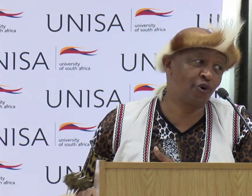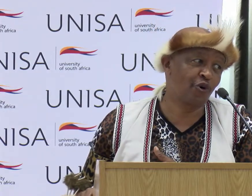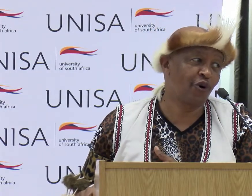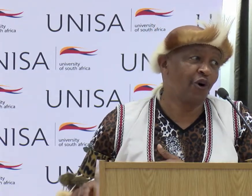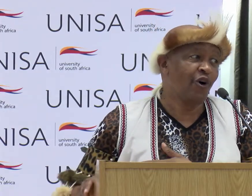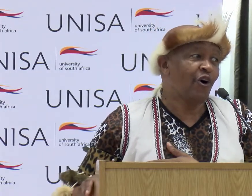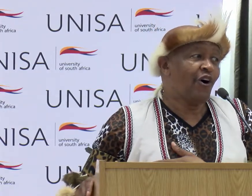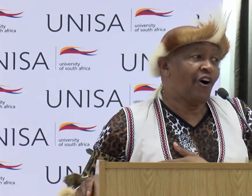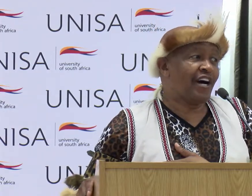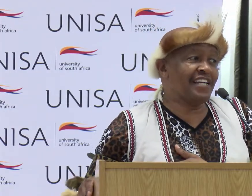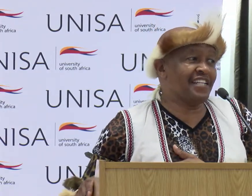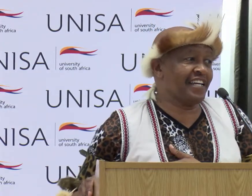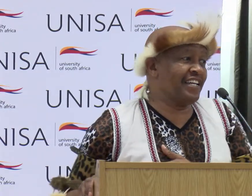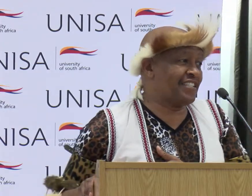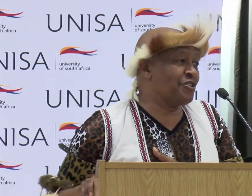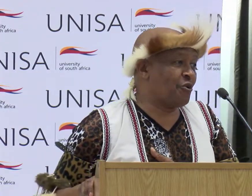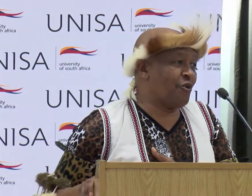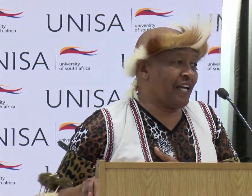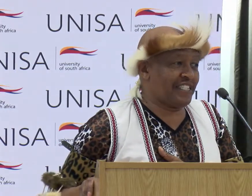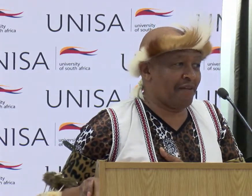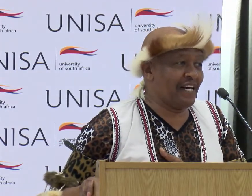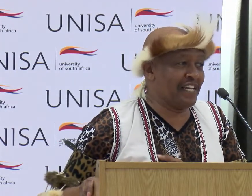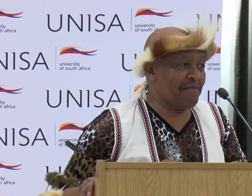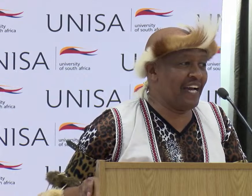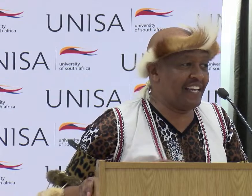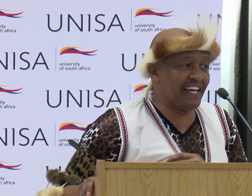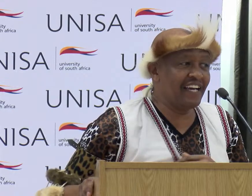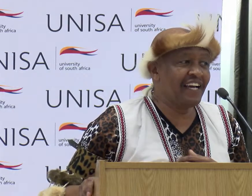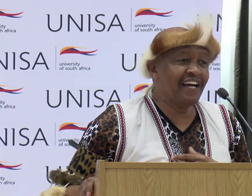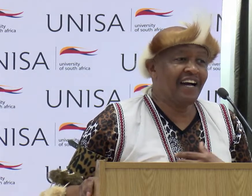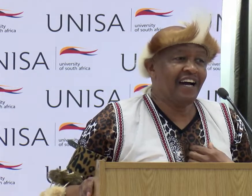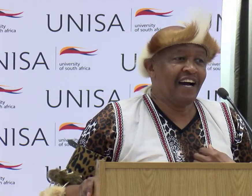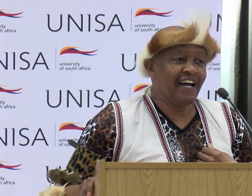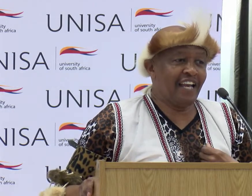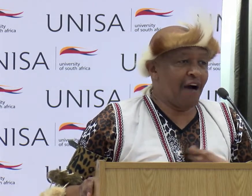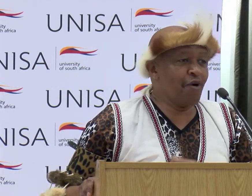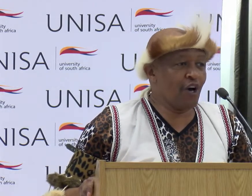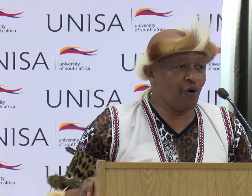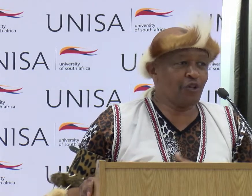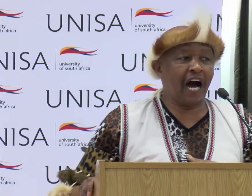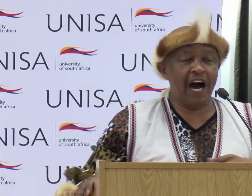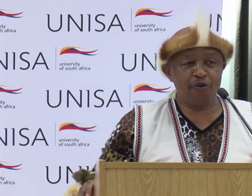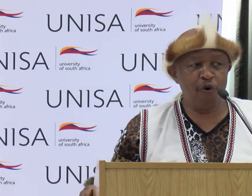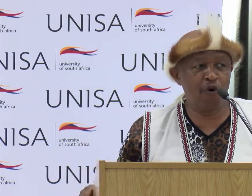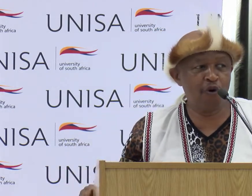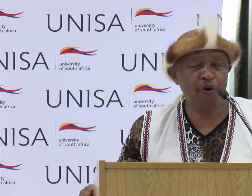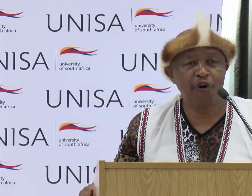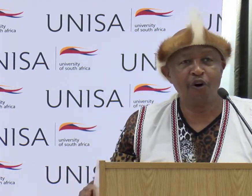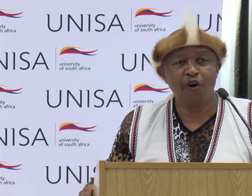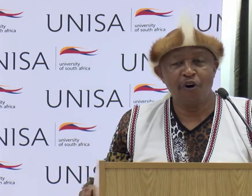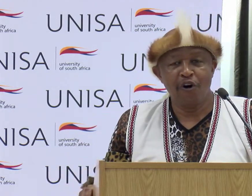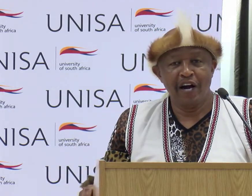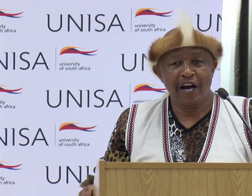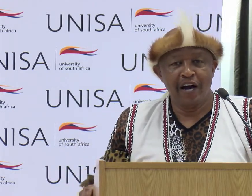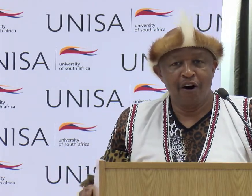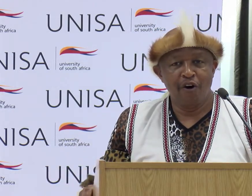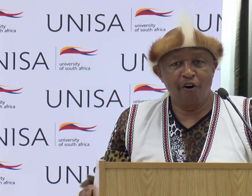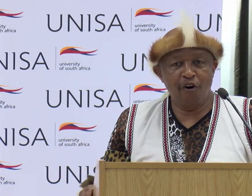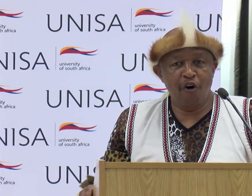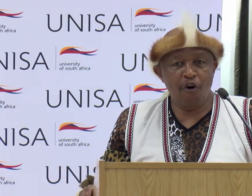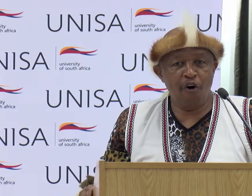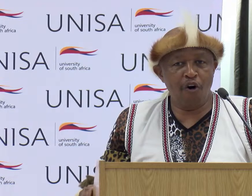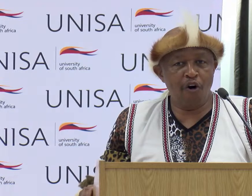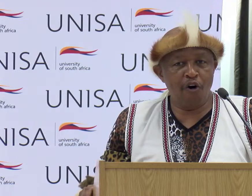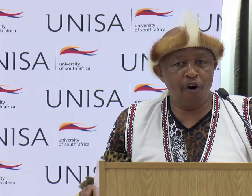motho kanti ngiyisizukulwane samandebele labo ke onqaku